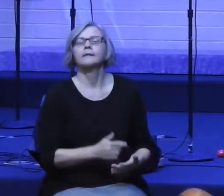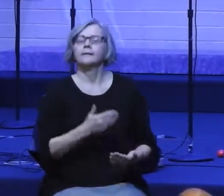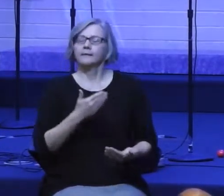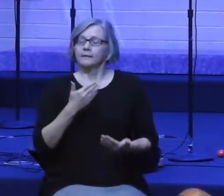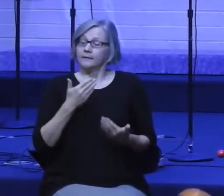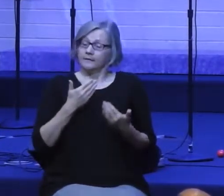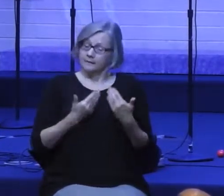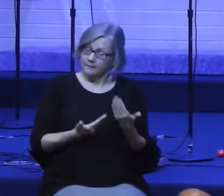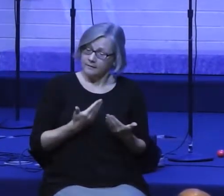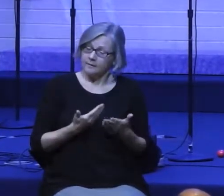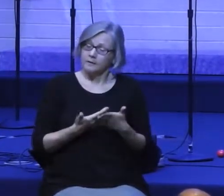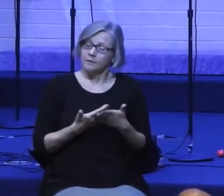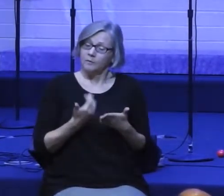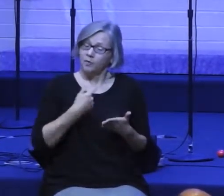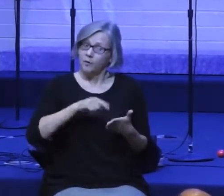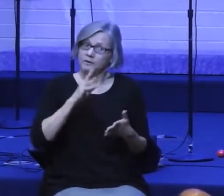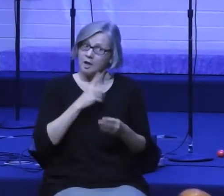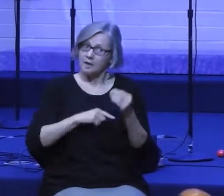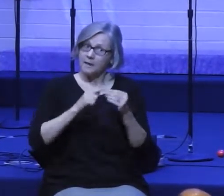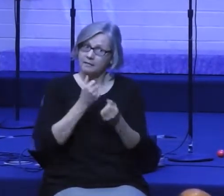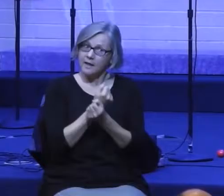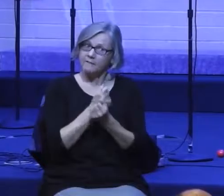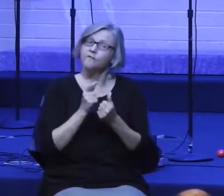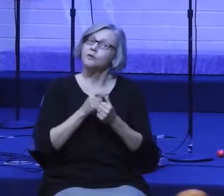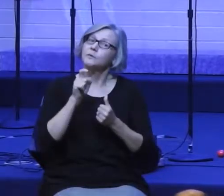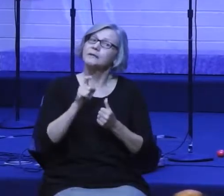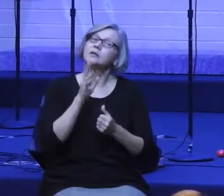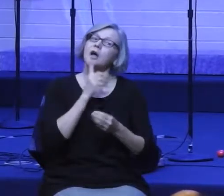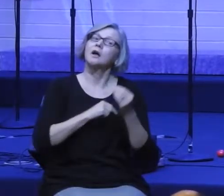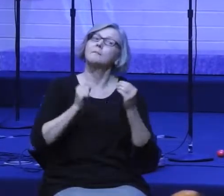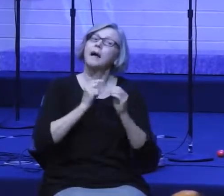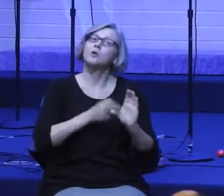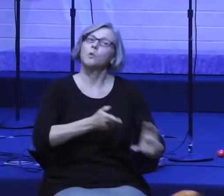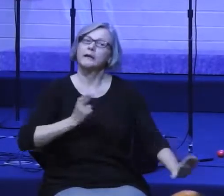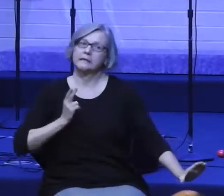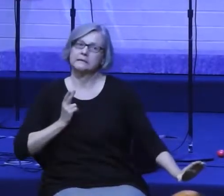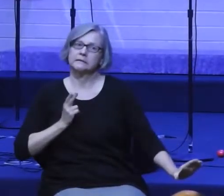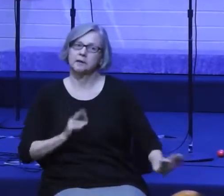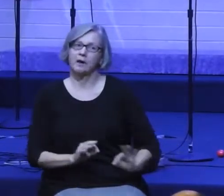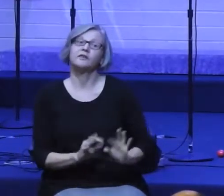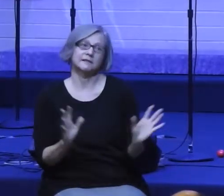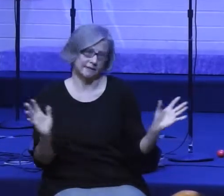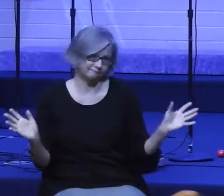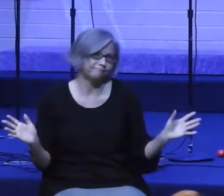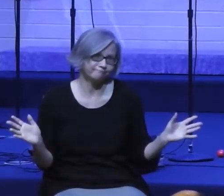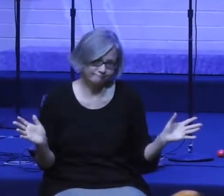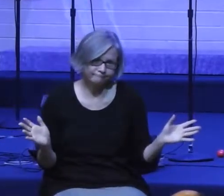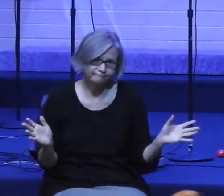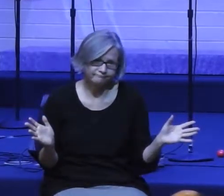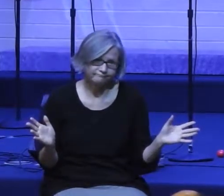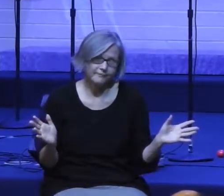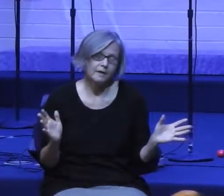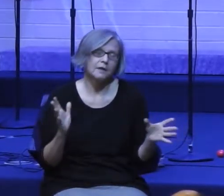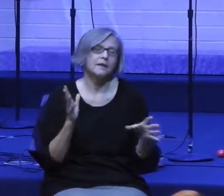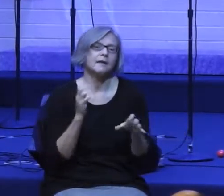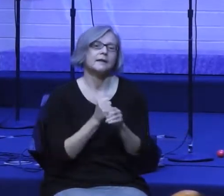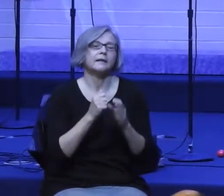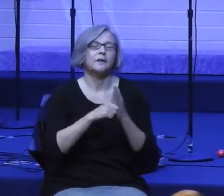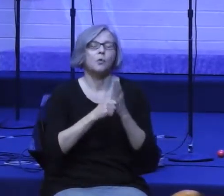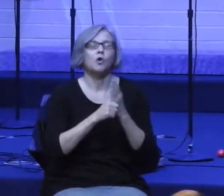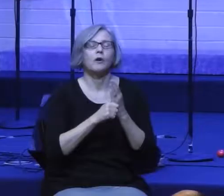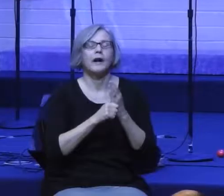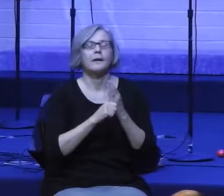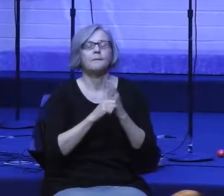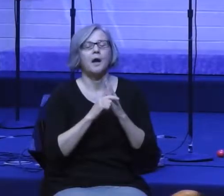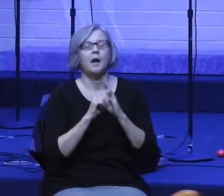However, before we talk about love, we're going to talk first about quitting, obviously. Grab your program on the back.